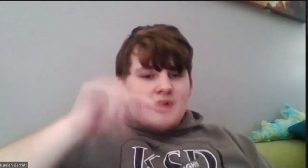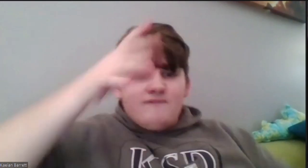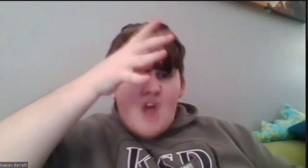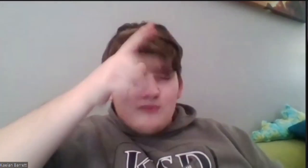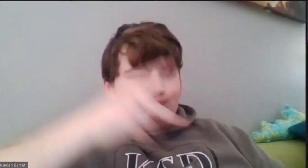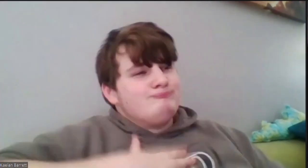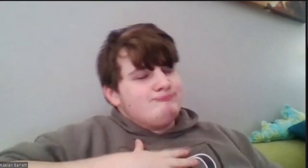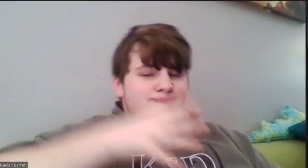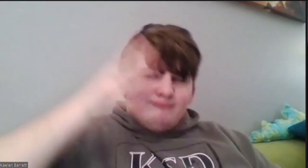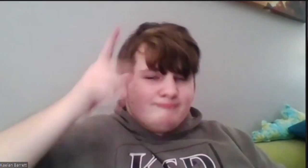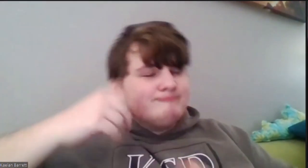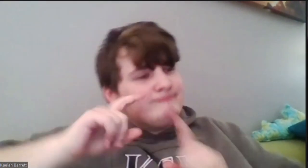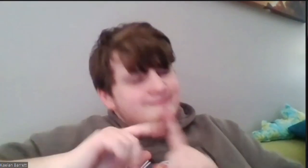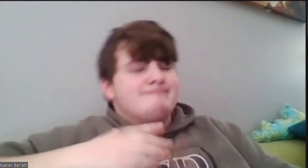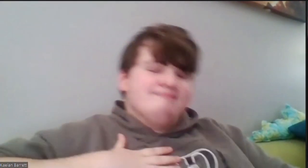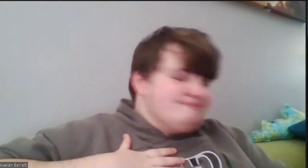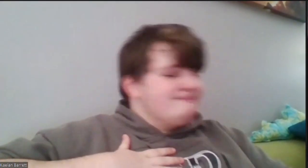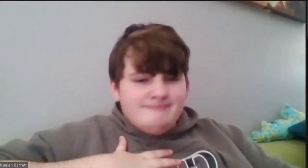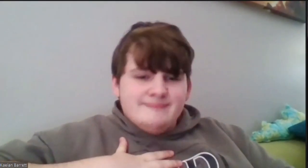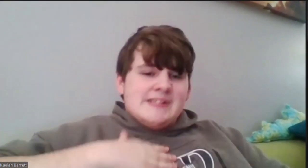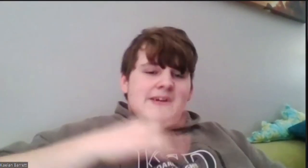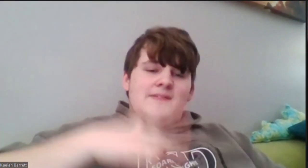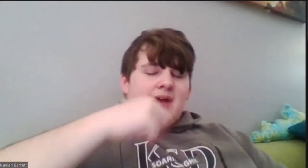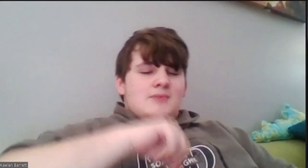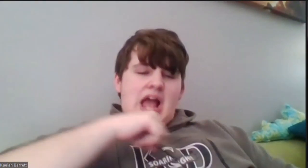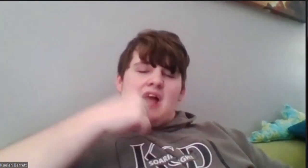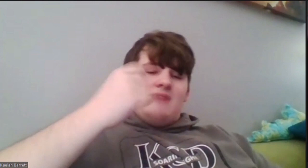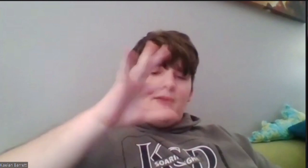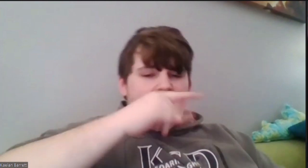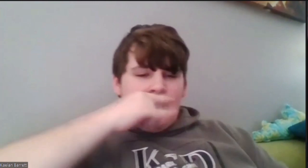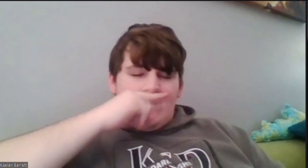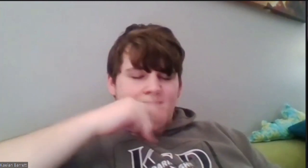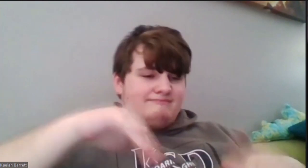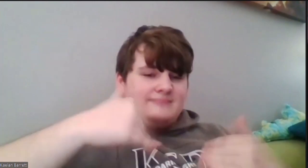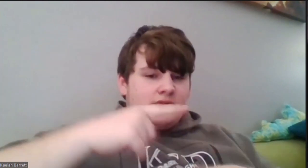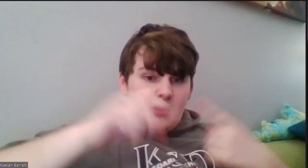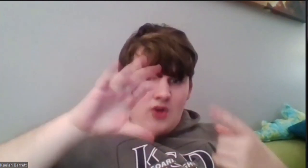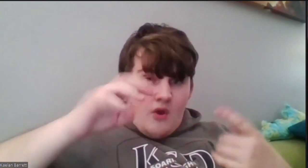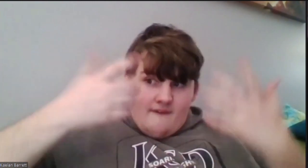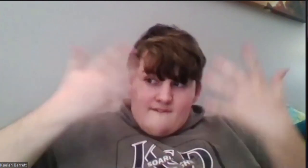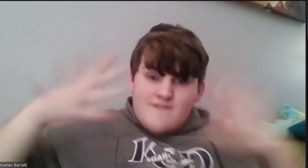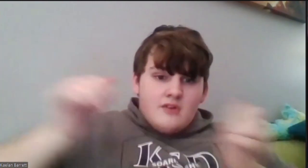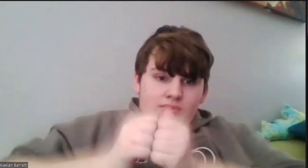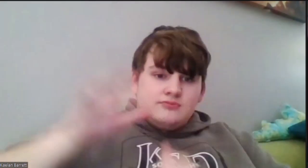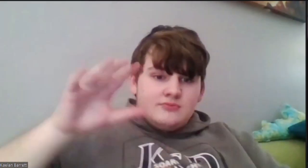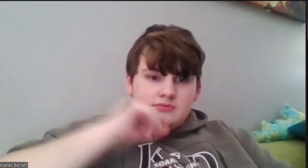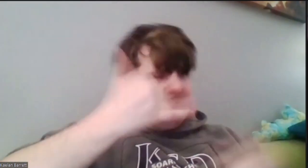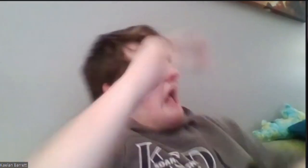enjoying himself. Tim's father is enjoying himself as well. And all the kids, and with Scrooge,